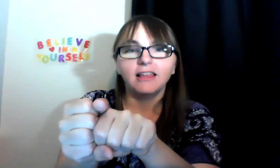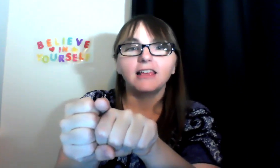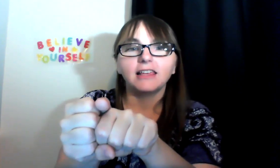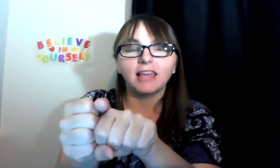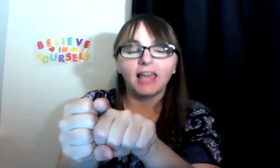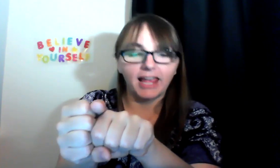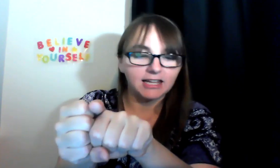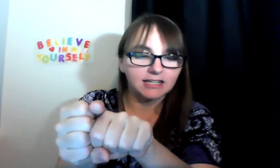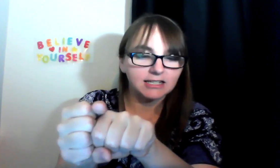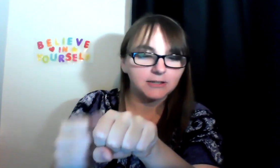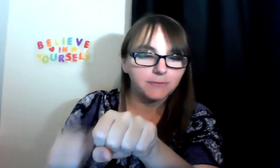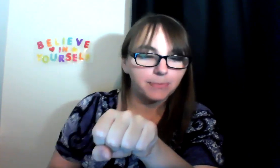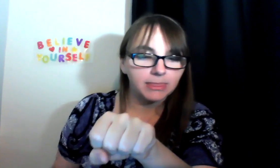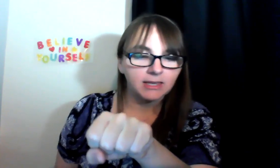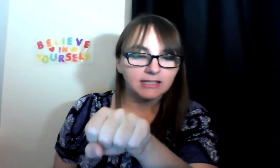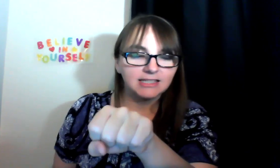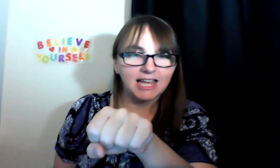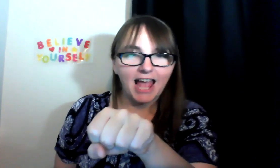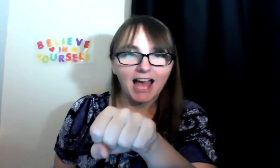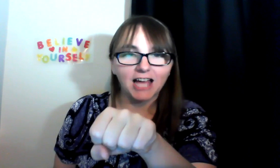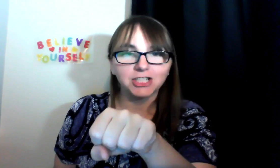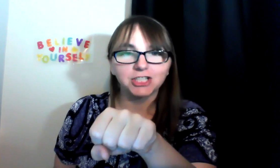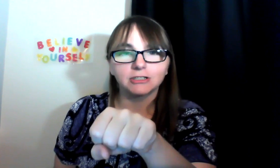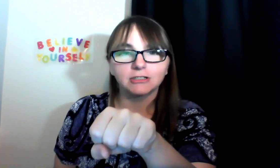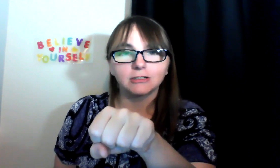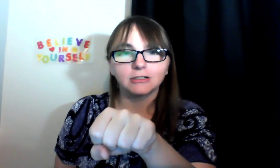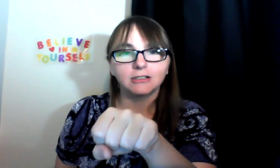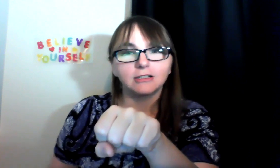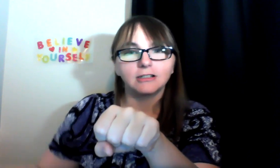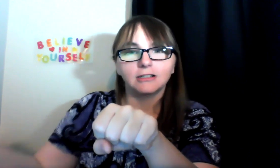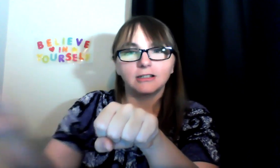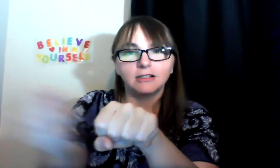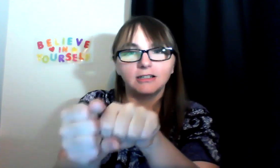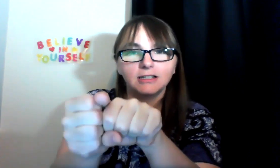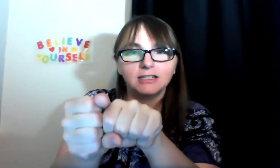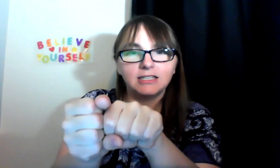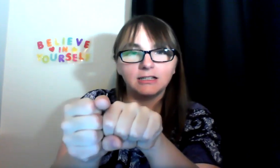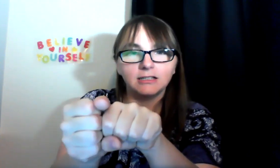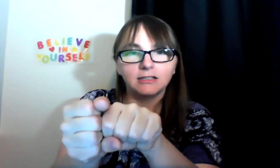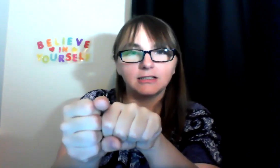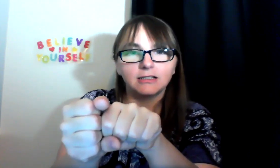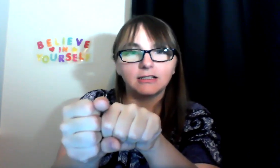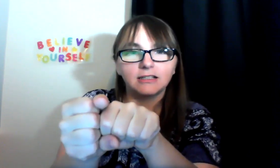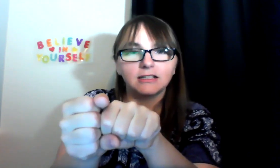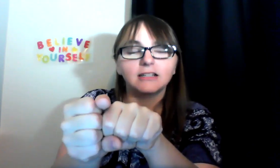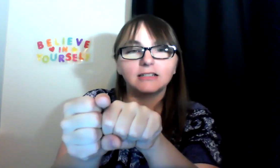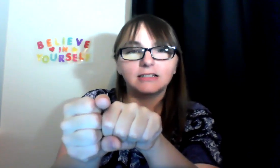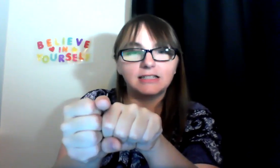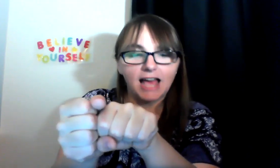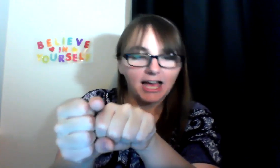Can't. Say ash. D. Dash.